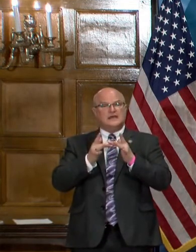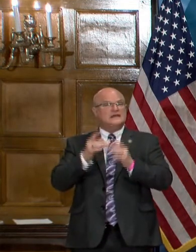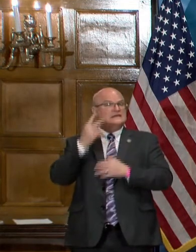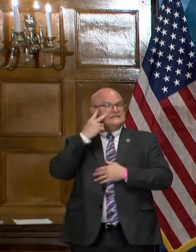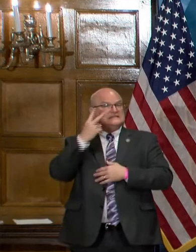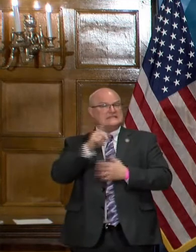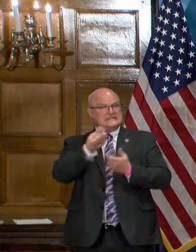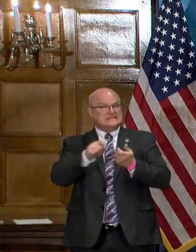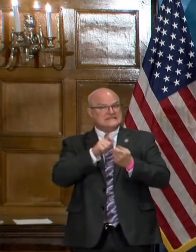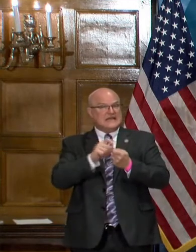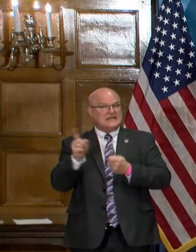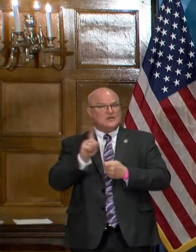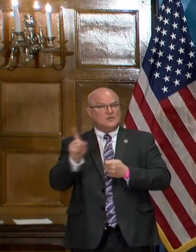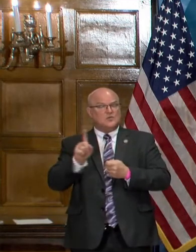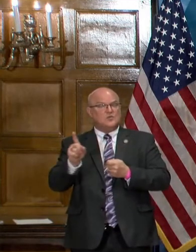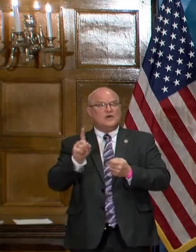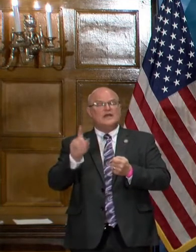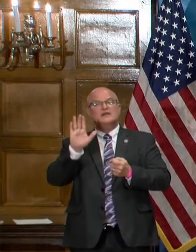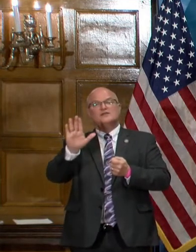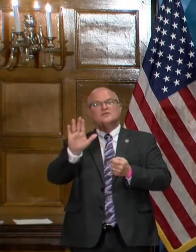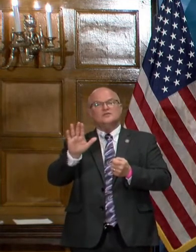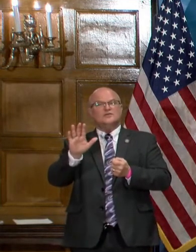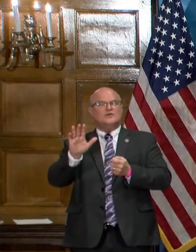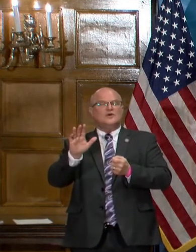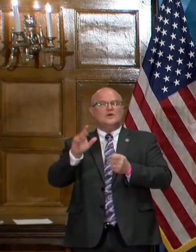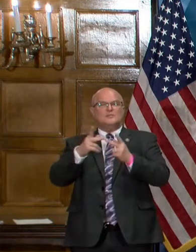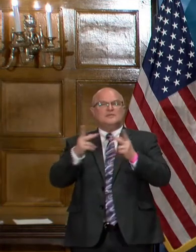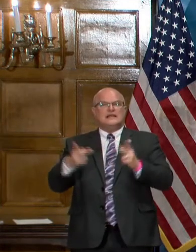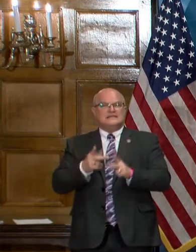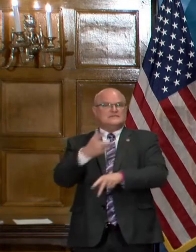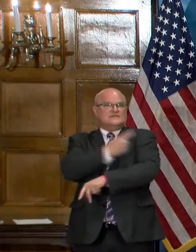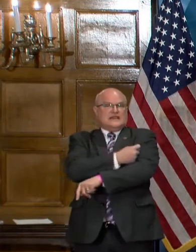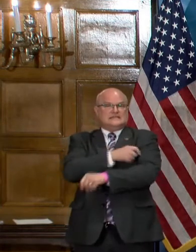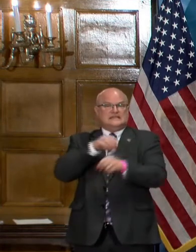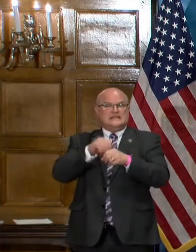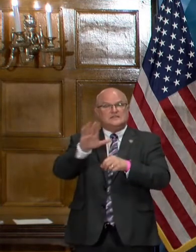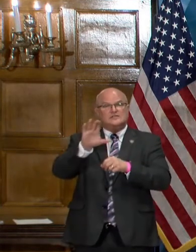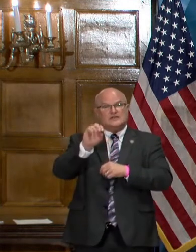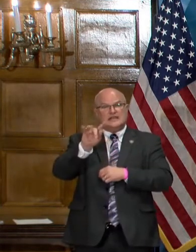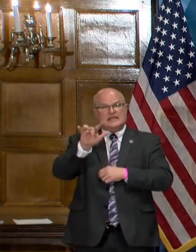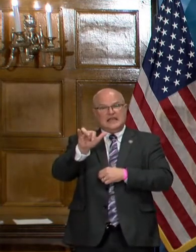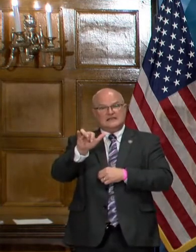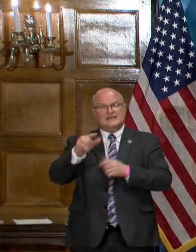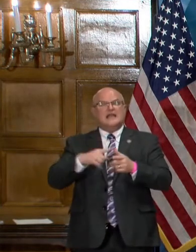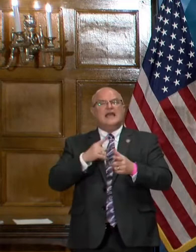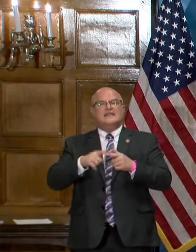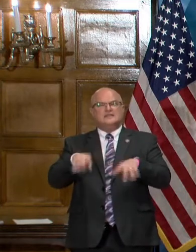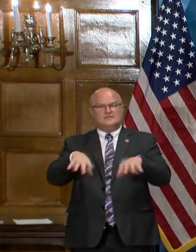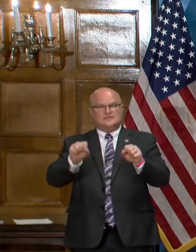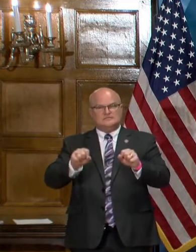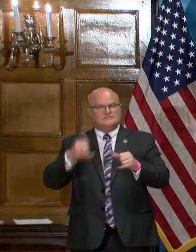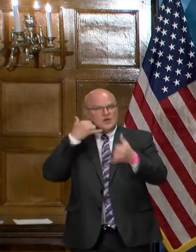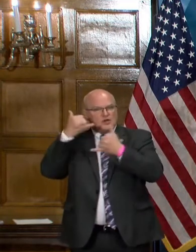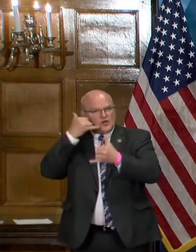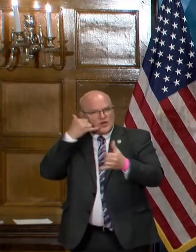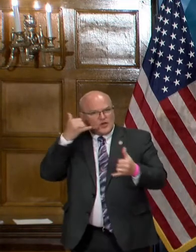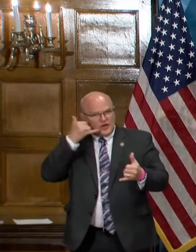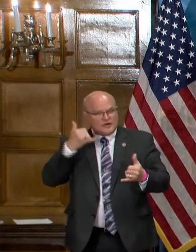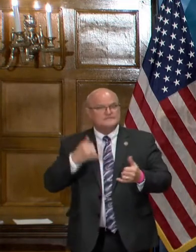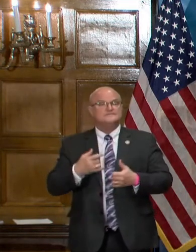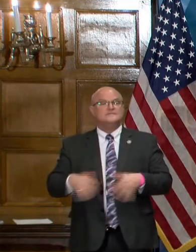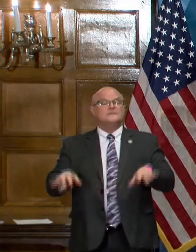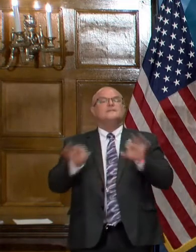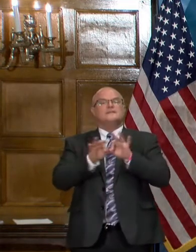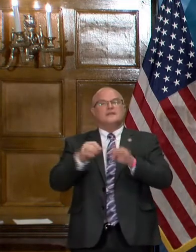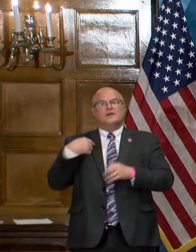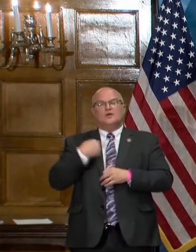see exactly where your providers are and your options are for vaccination, and then you can take action. And then thirdly, it is important that